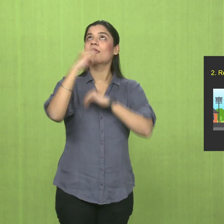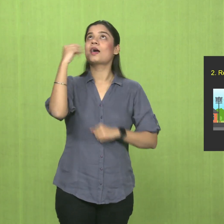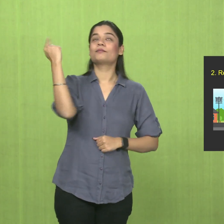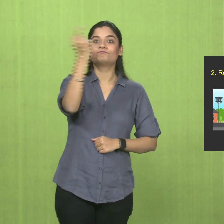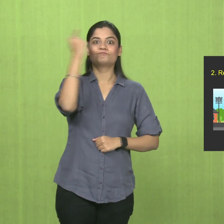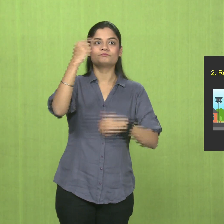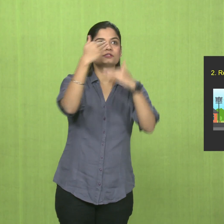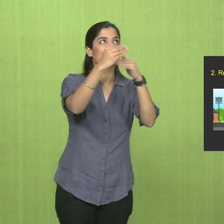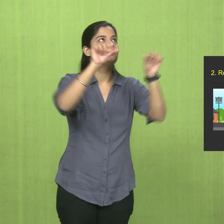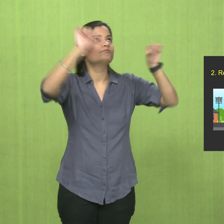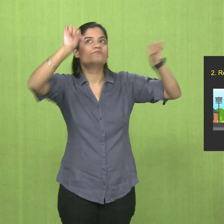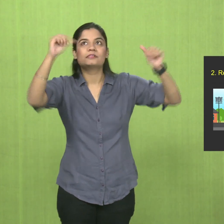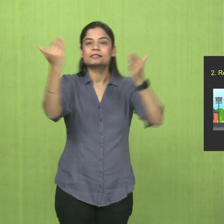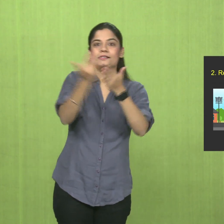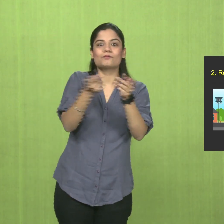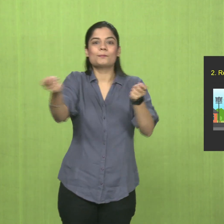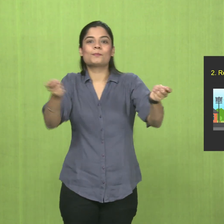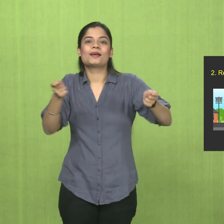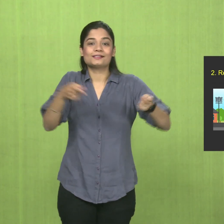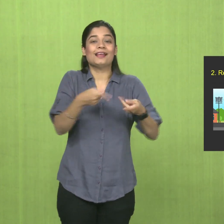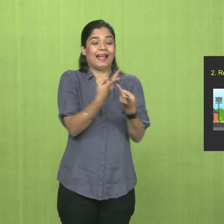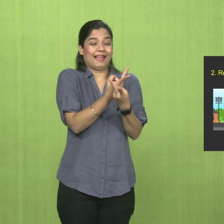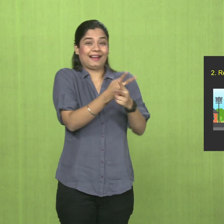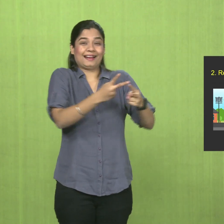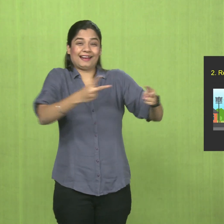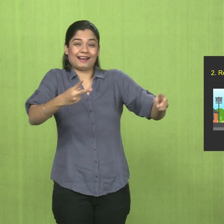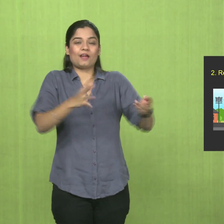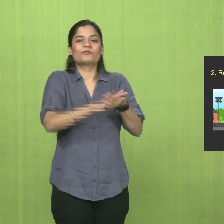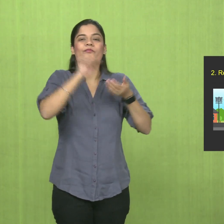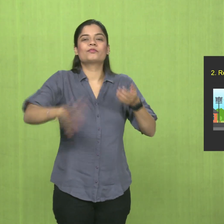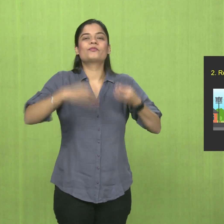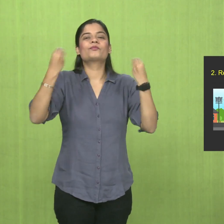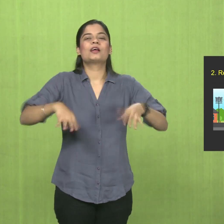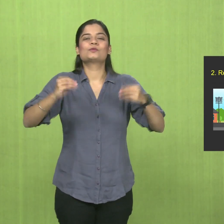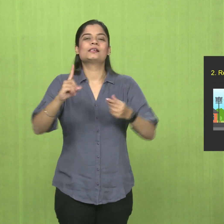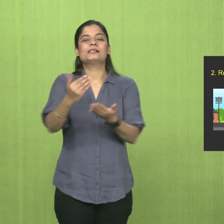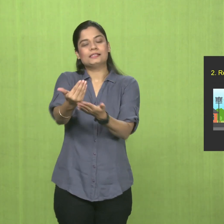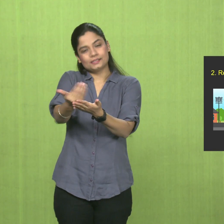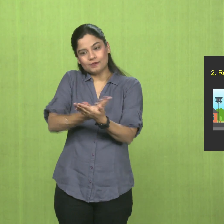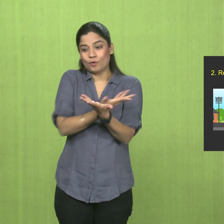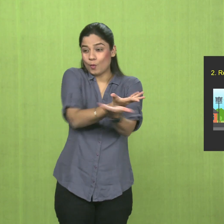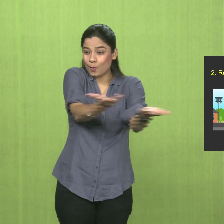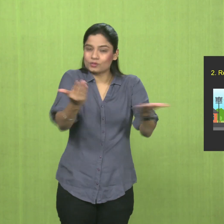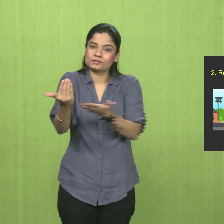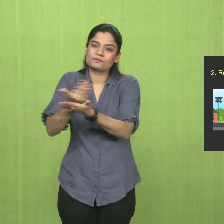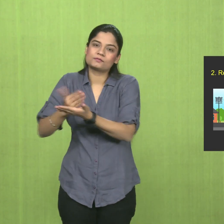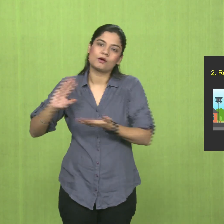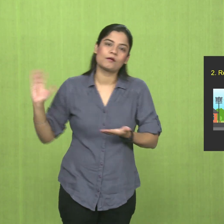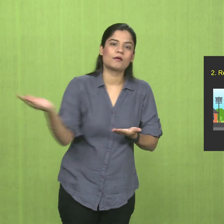remember to close the taps. Switch off the lights when you're not using it. So, we have to conserve the different resources.